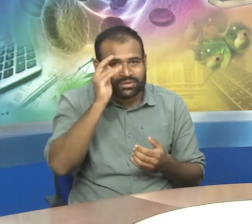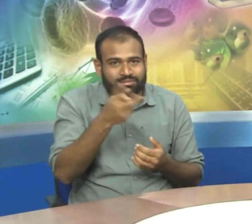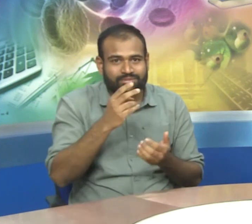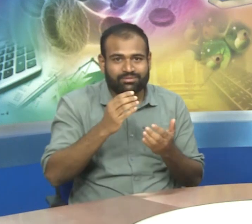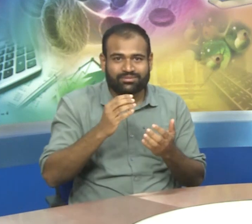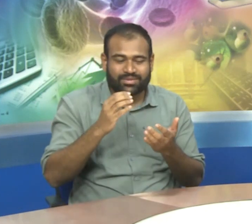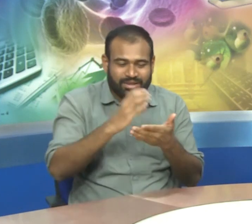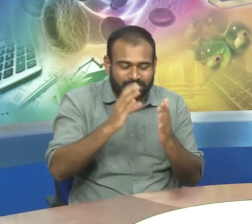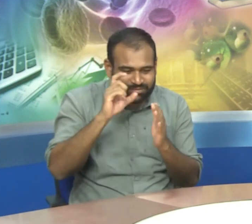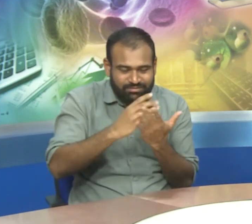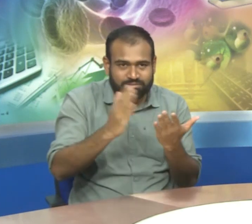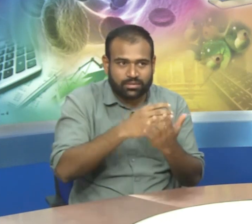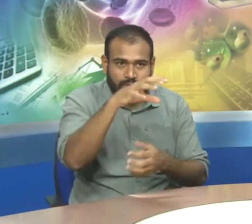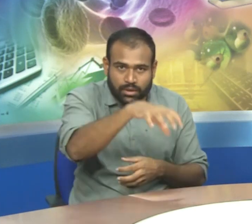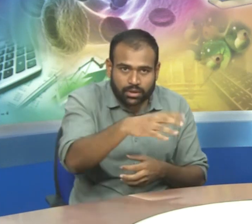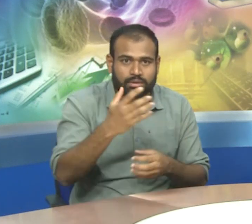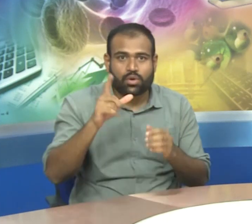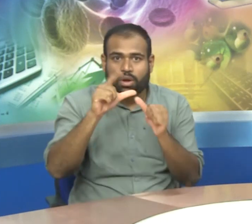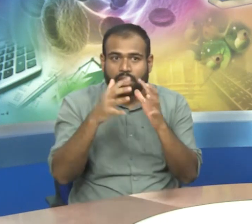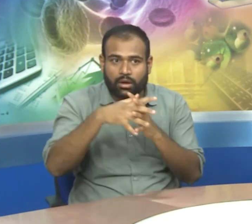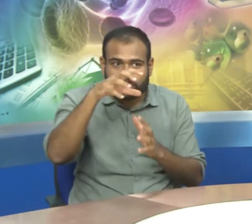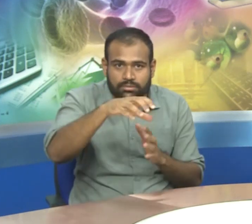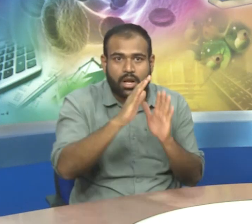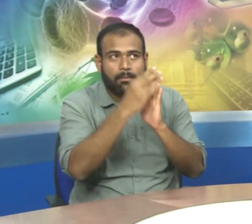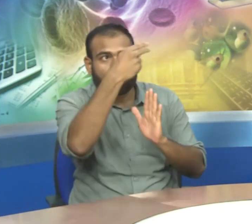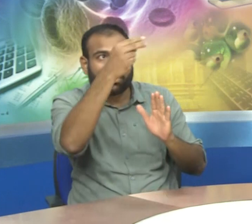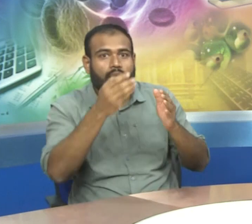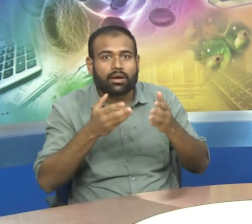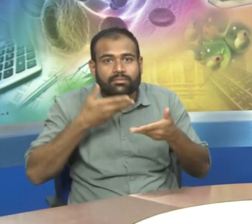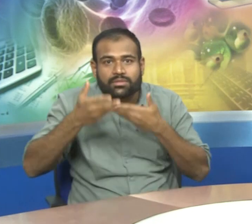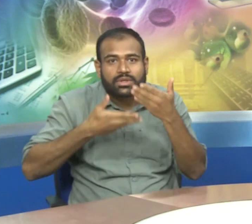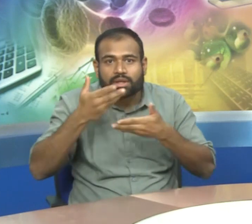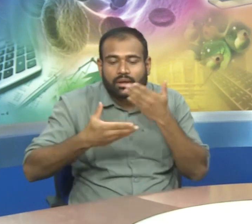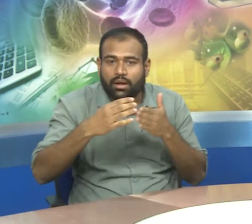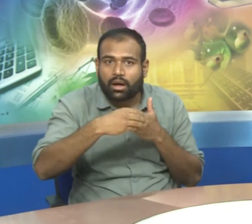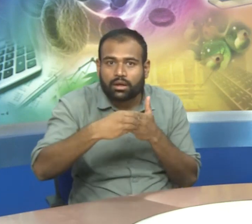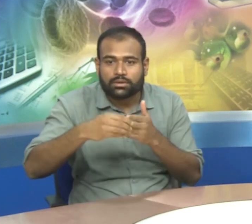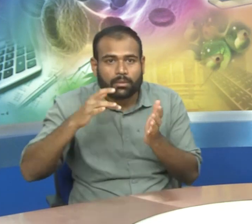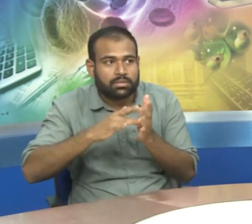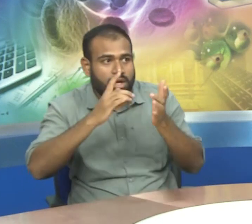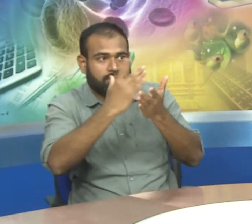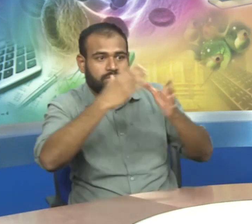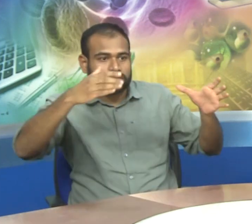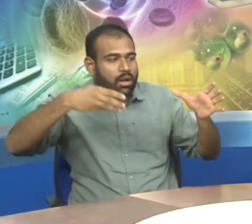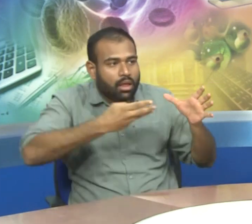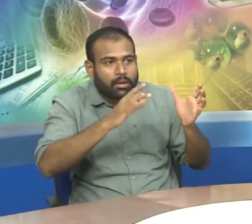It has a brochure containing all the information which is distributed to the students, or